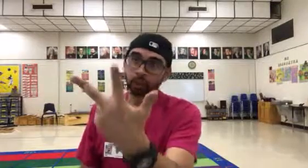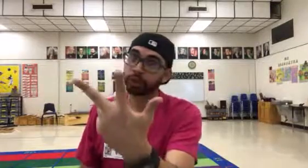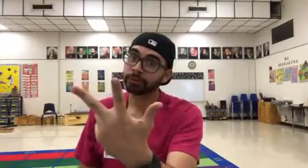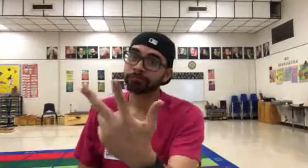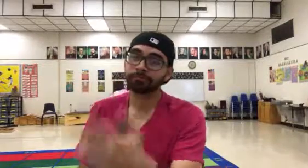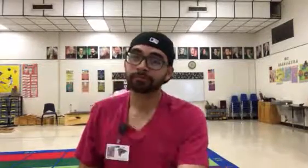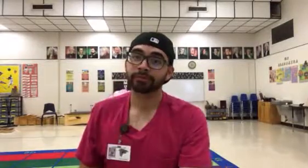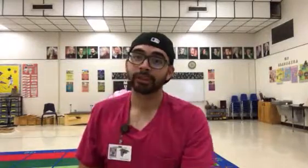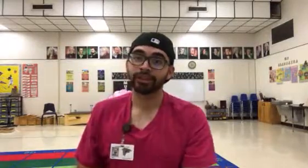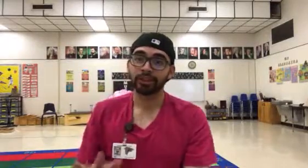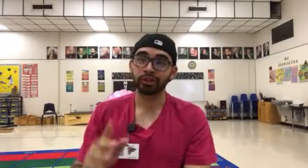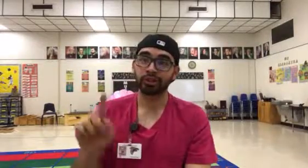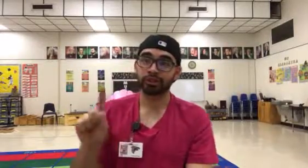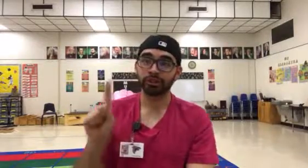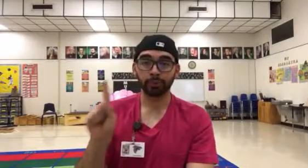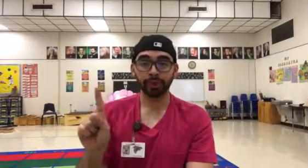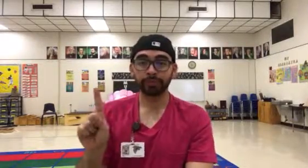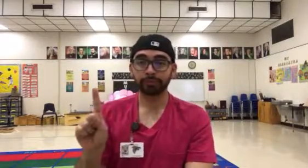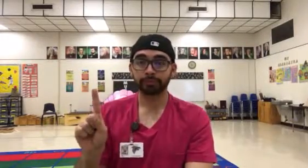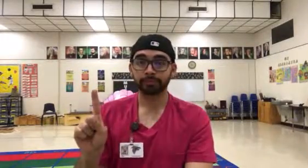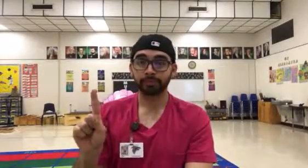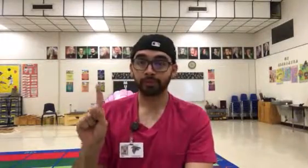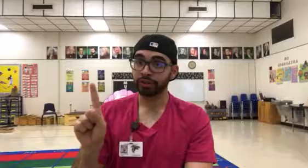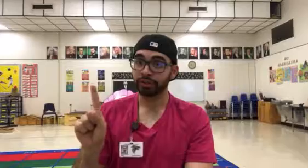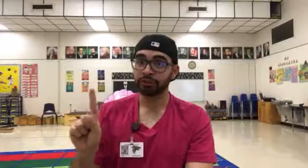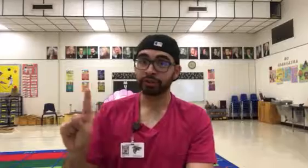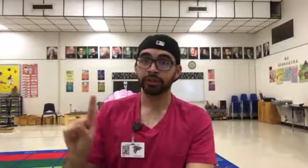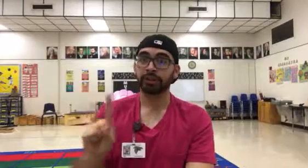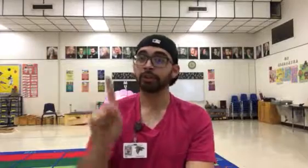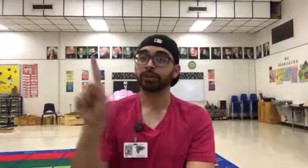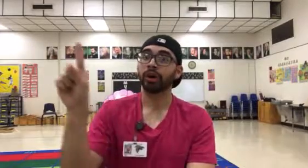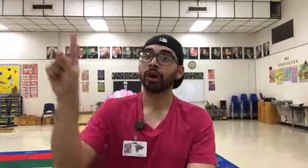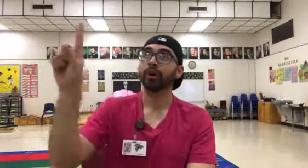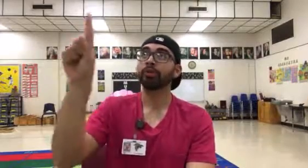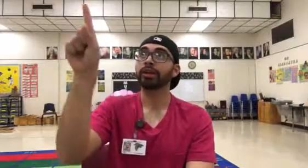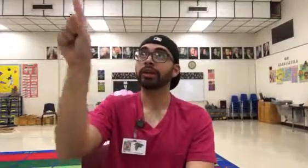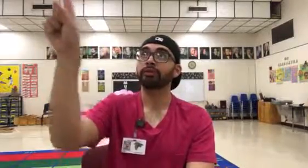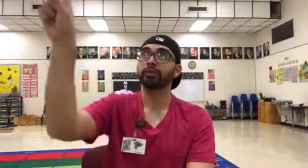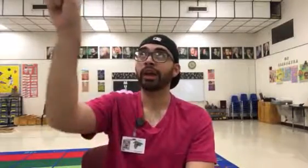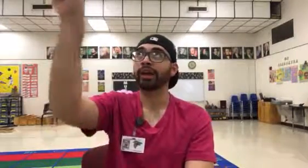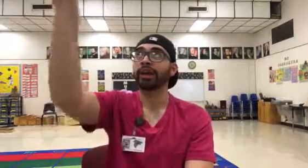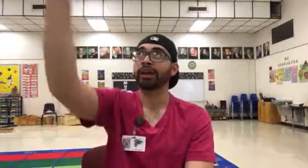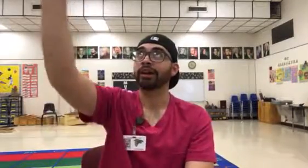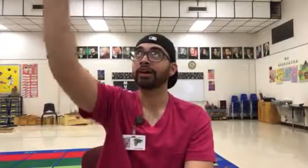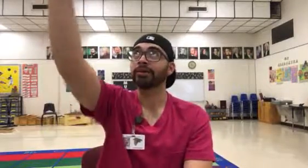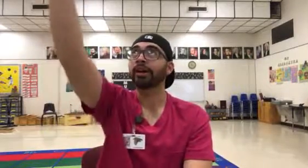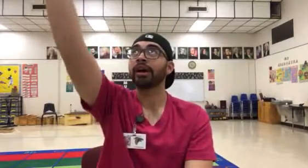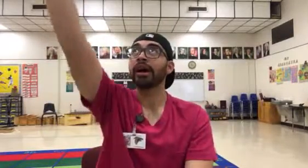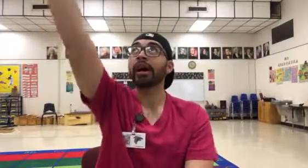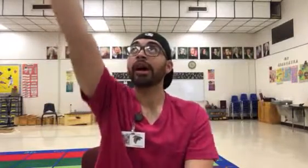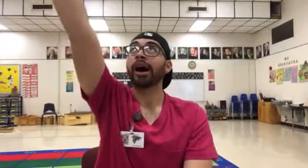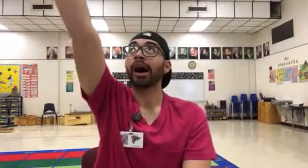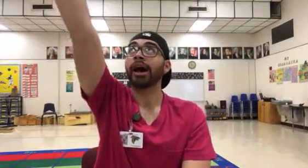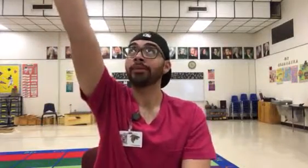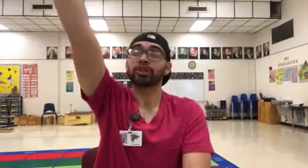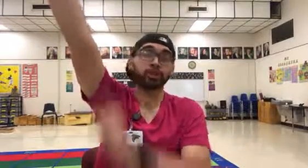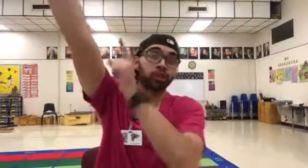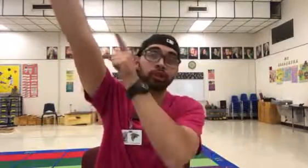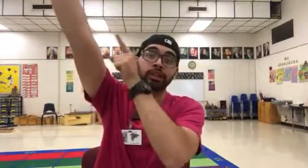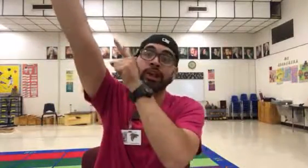word. It's easier just to point with your index finger and point all the way up, high. Make sure you're looking at